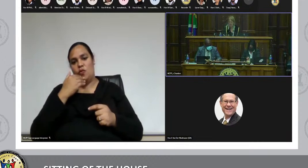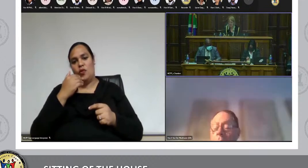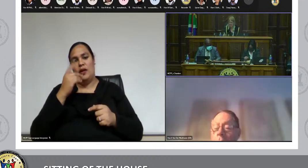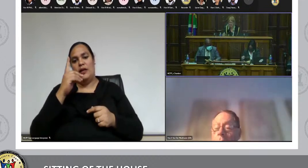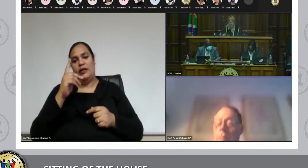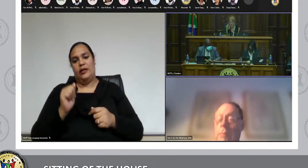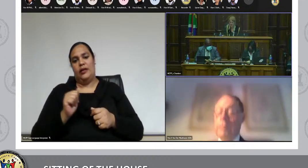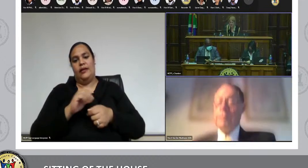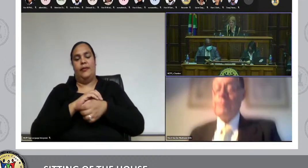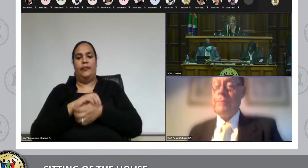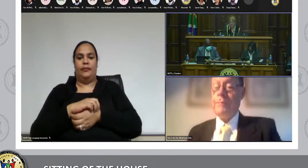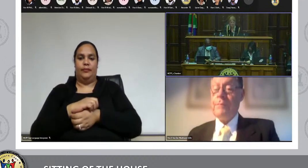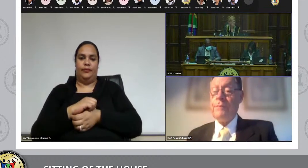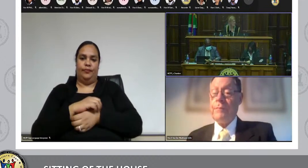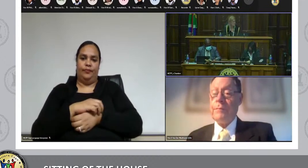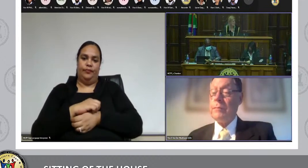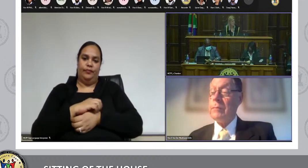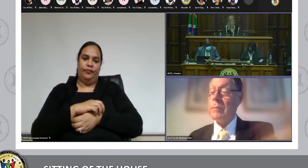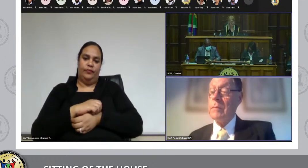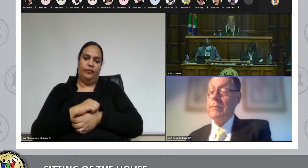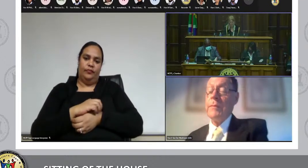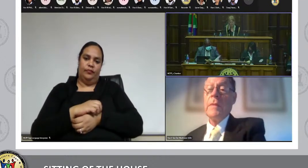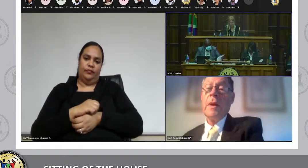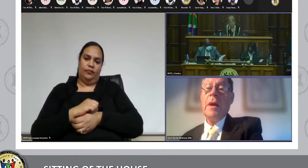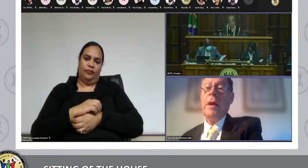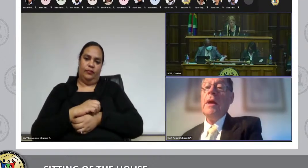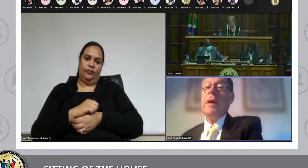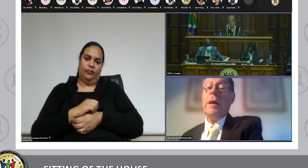Democratic Alliance.